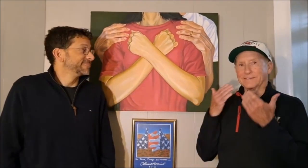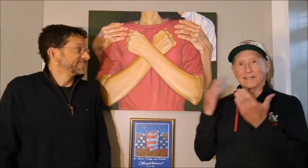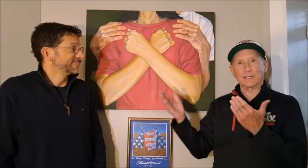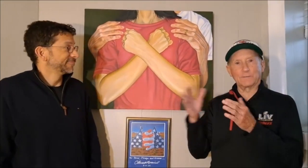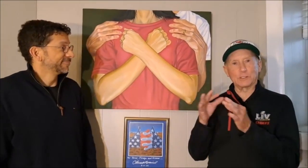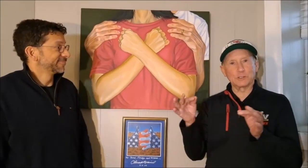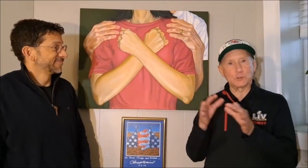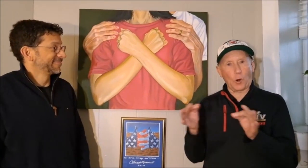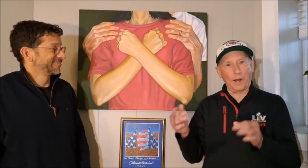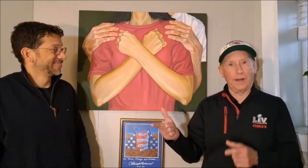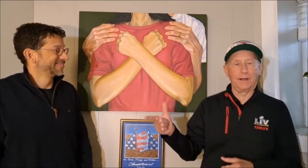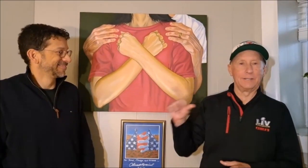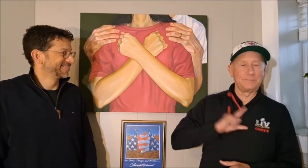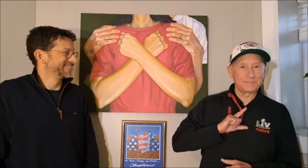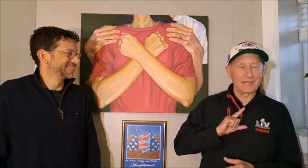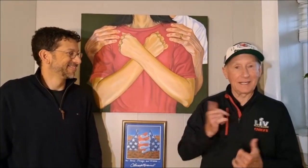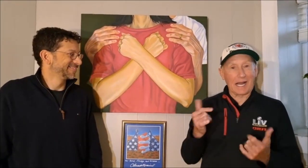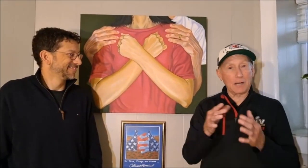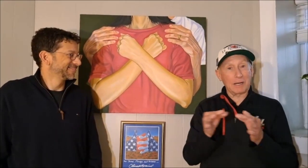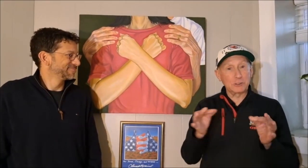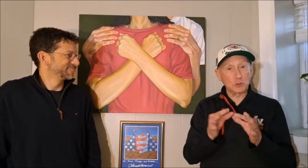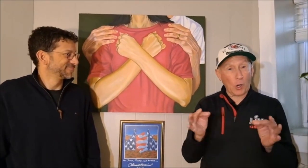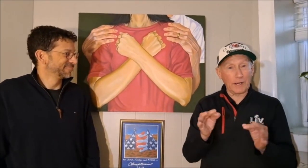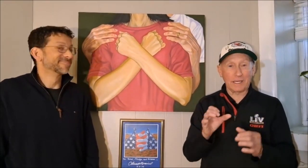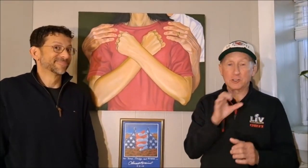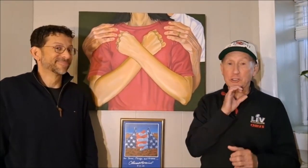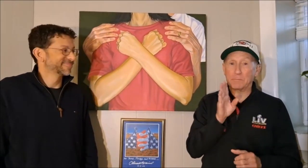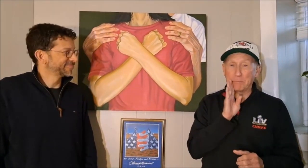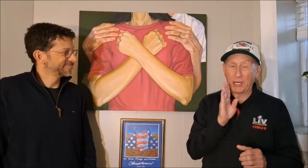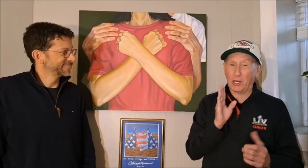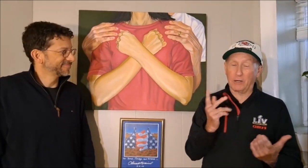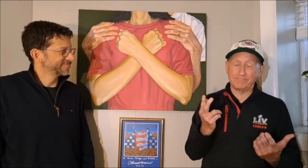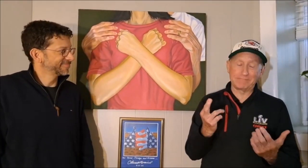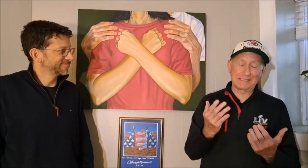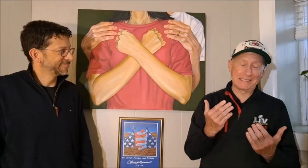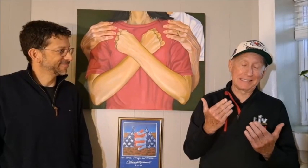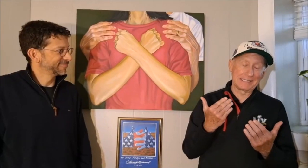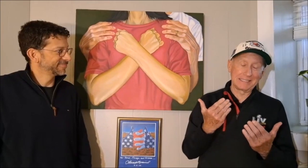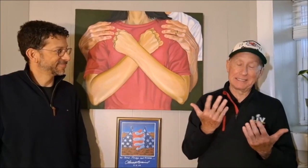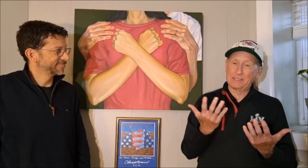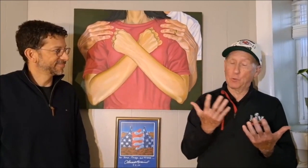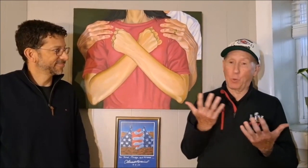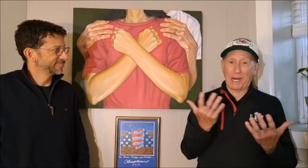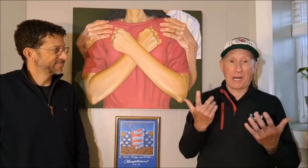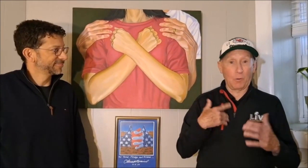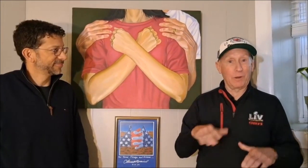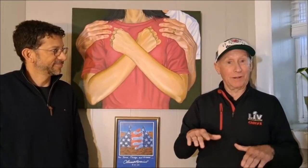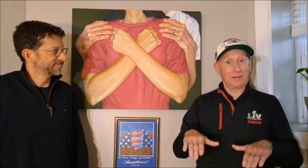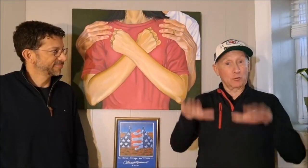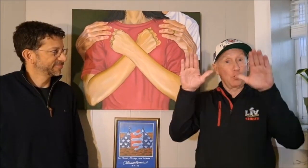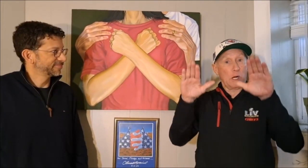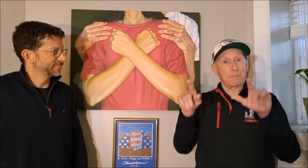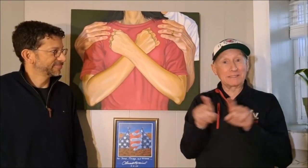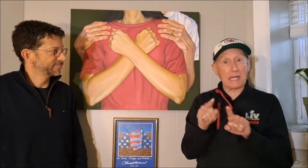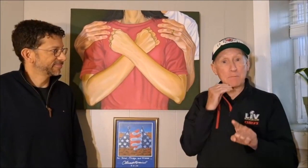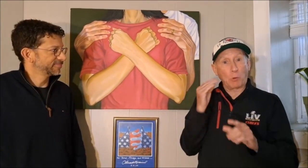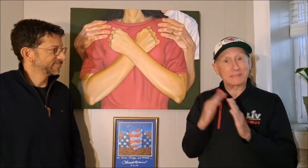Thank you for your story. And on my story, that Chuck Baird. Wow, and I grew up the same